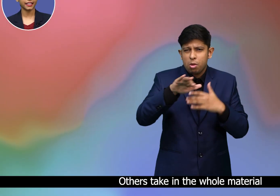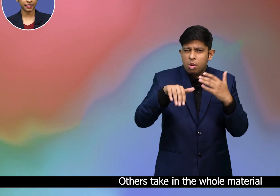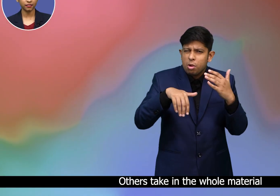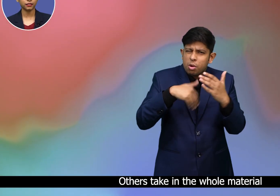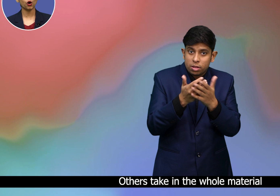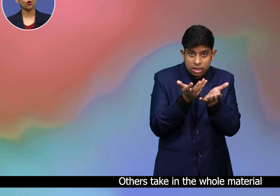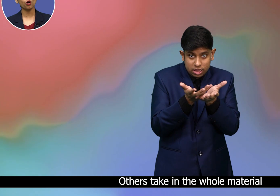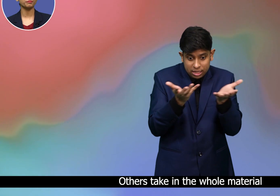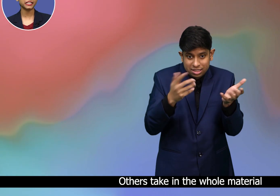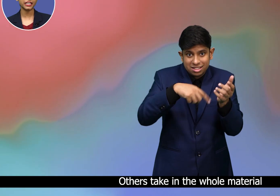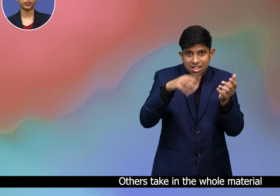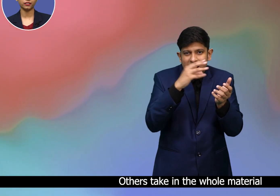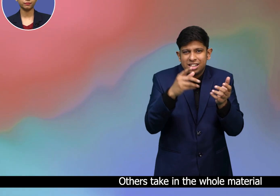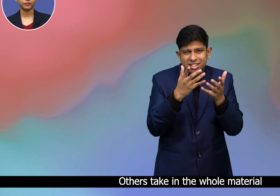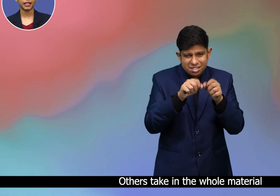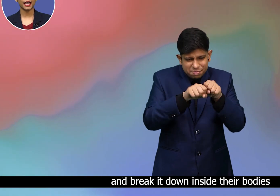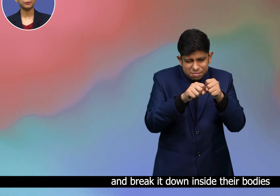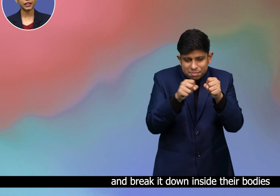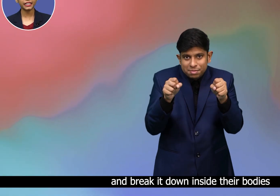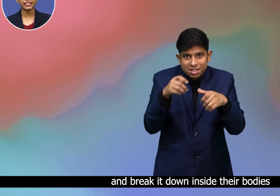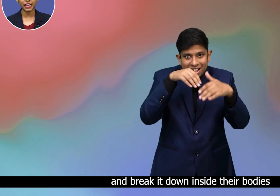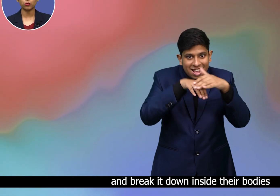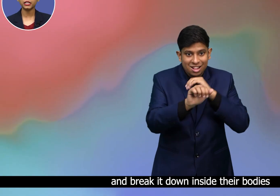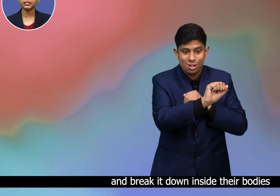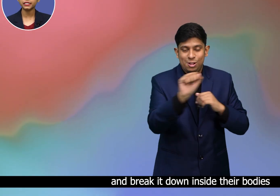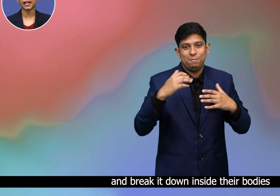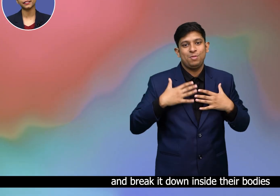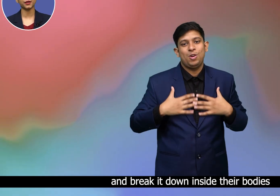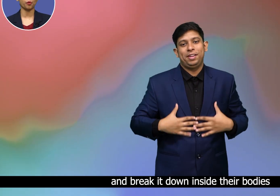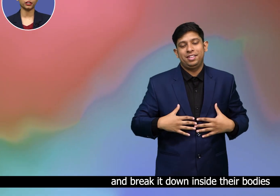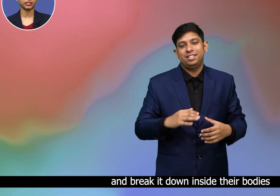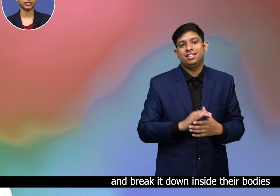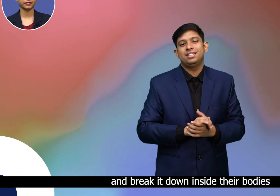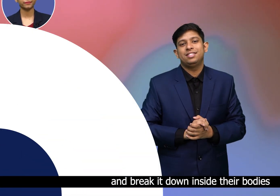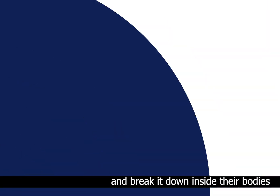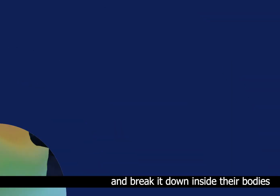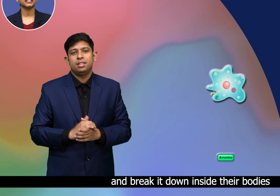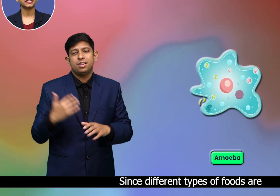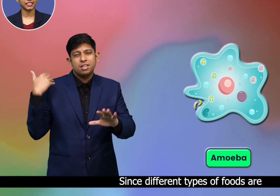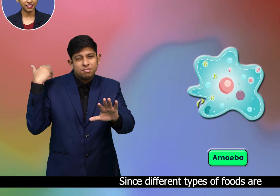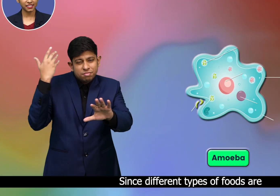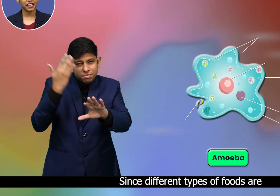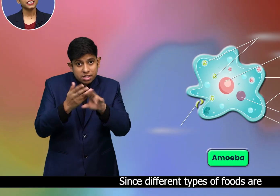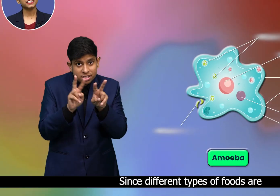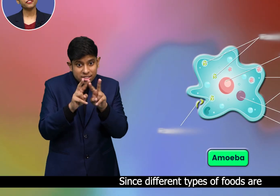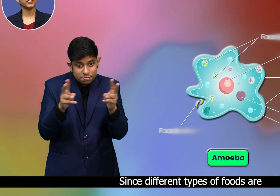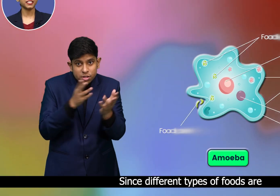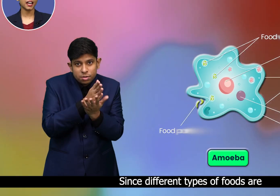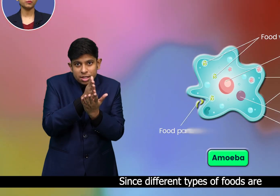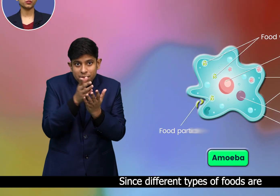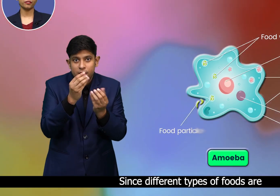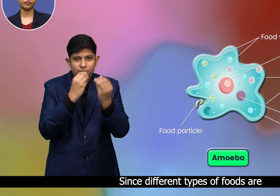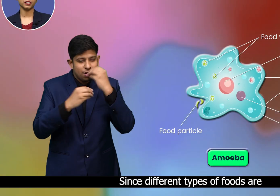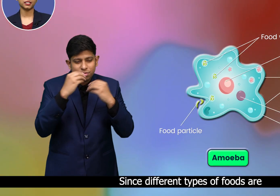Others take in the whole material and break it down inside their bodies. Since